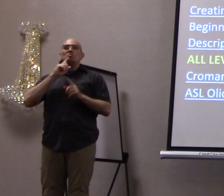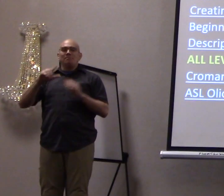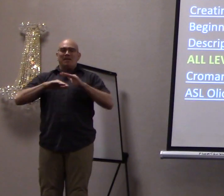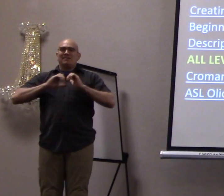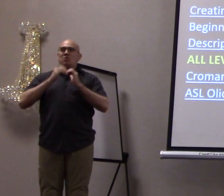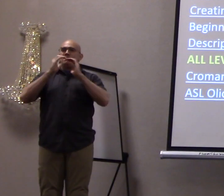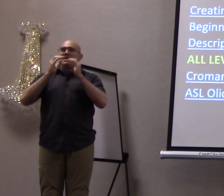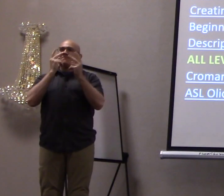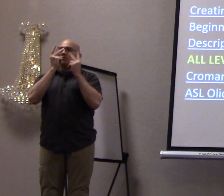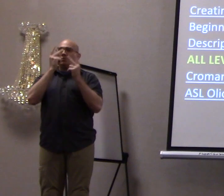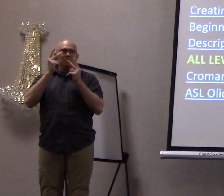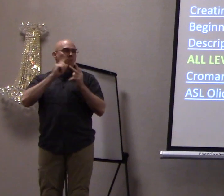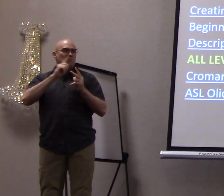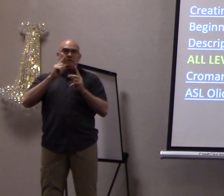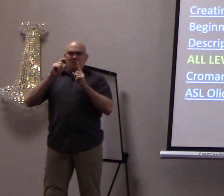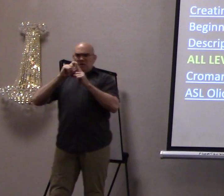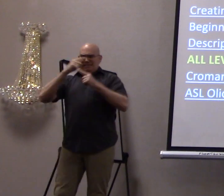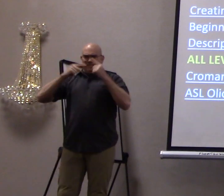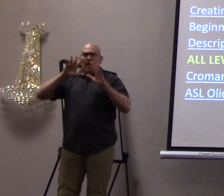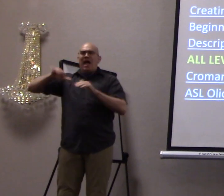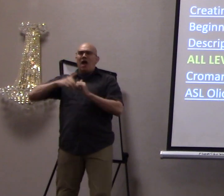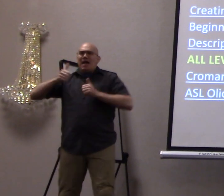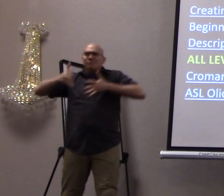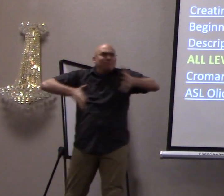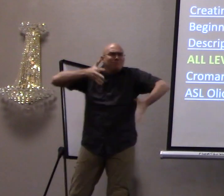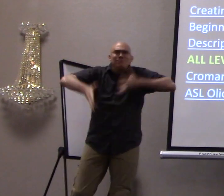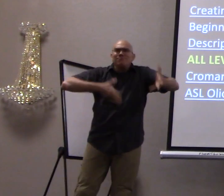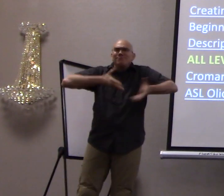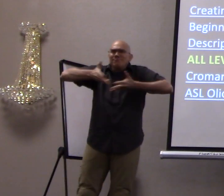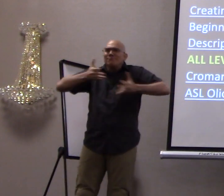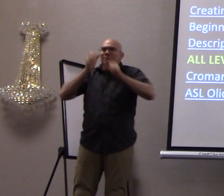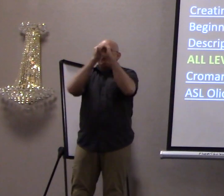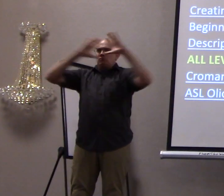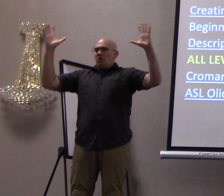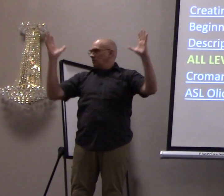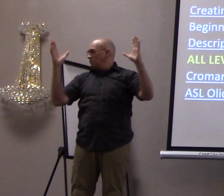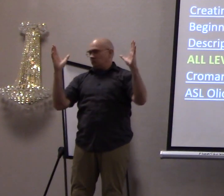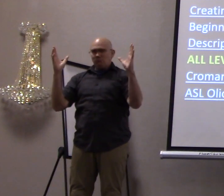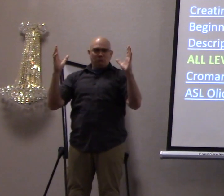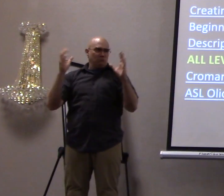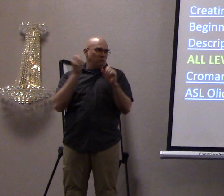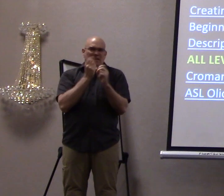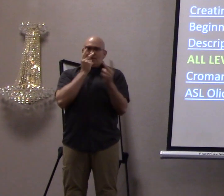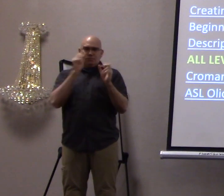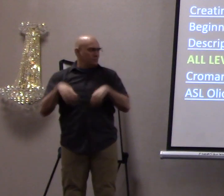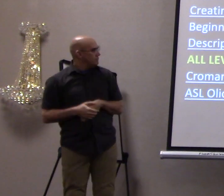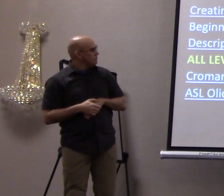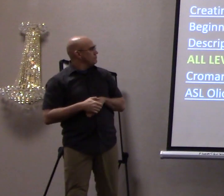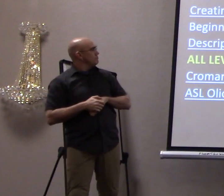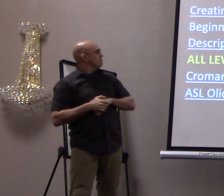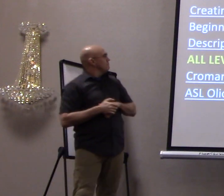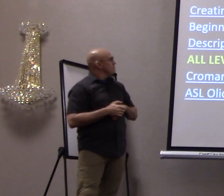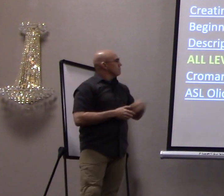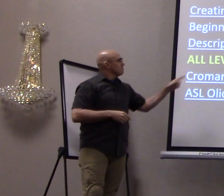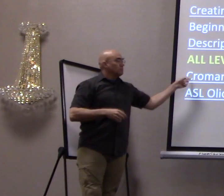Beginners, we're going to be talking about visually, not just vocabulary, the word specifically, but also just